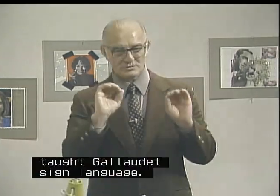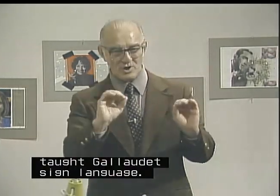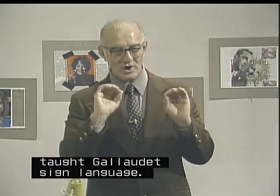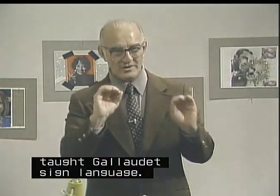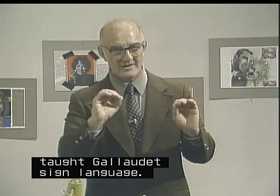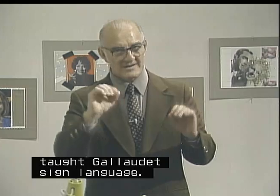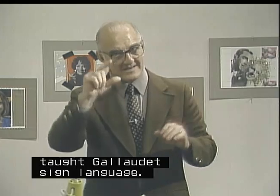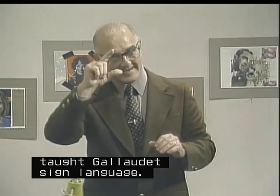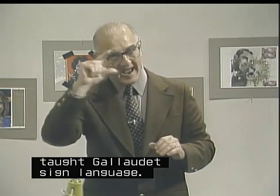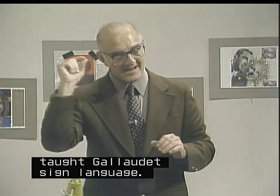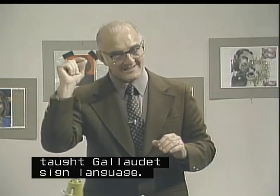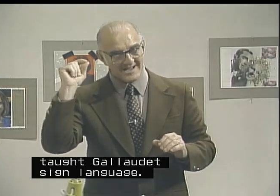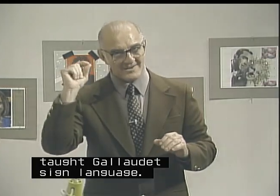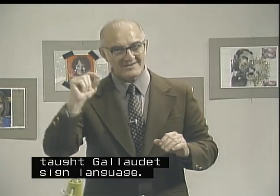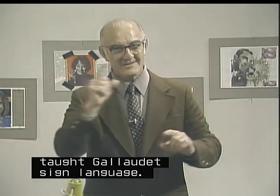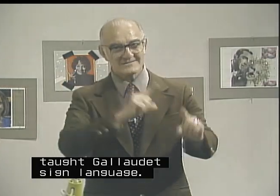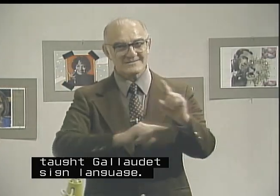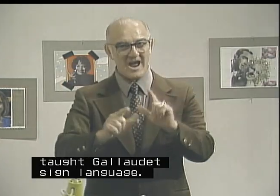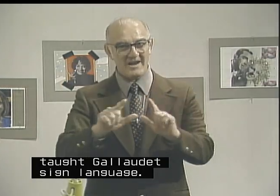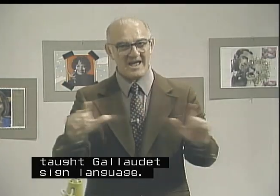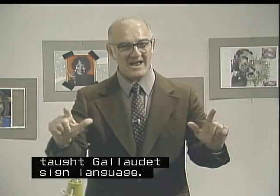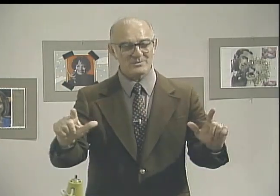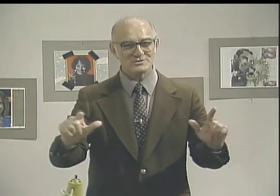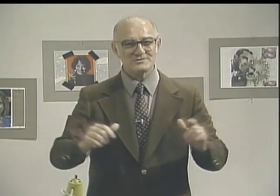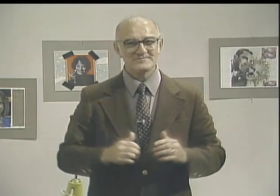taught Gallaudet sign language.